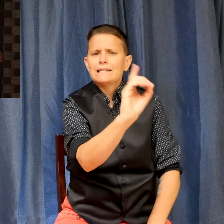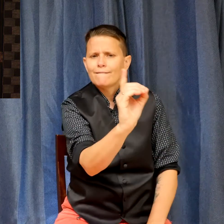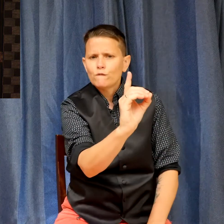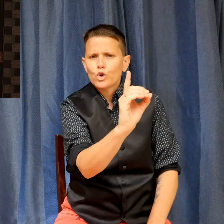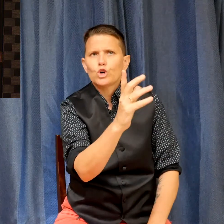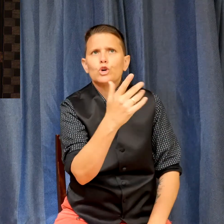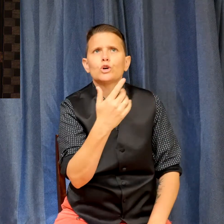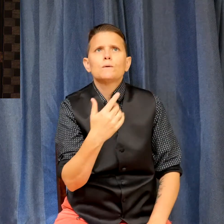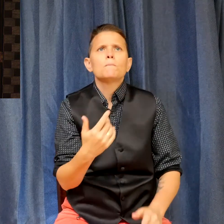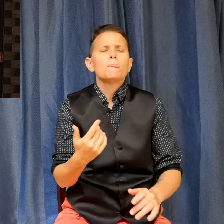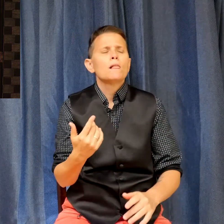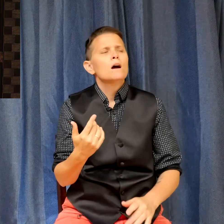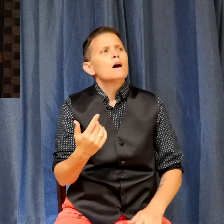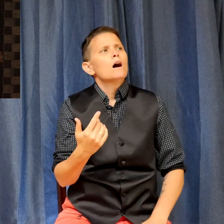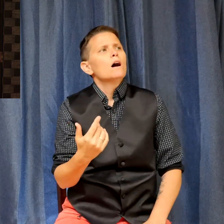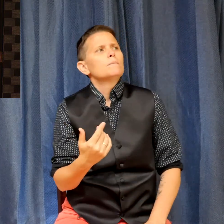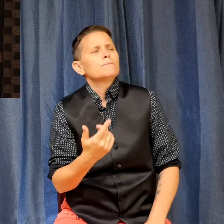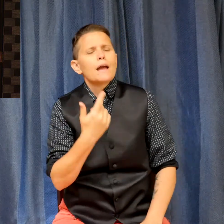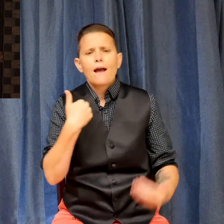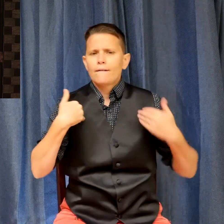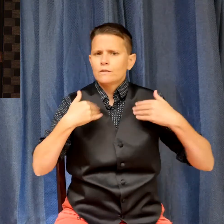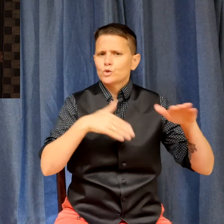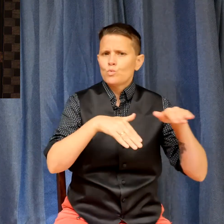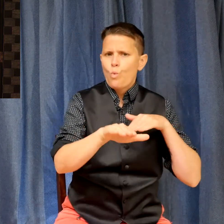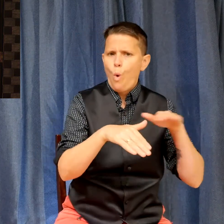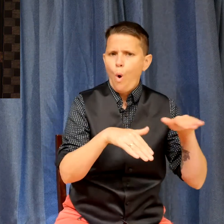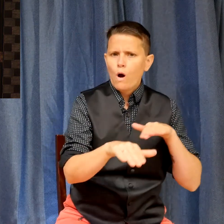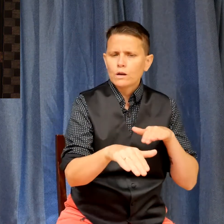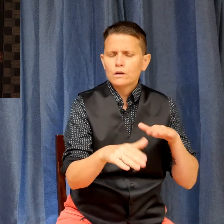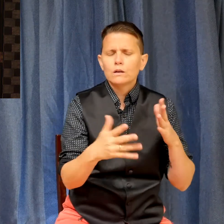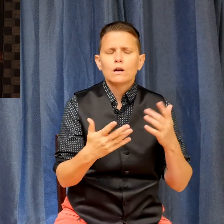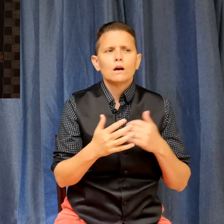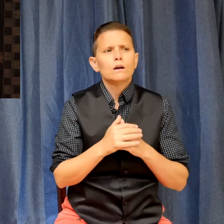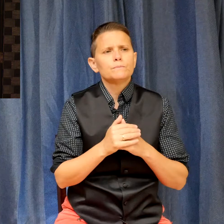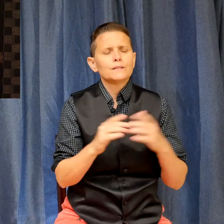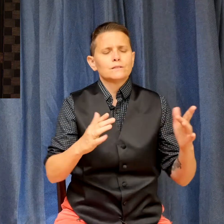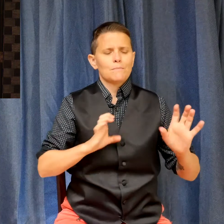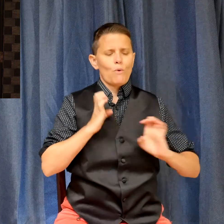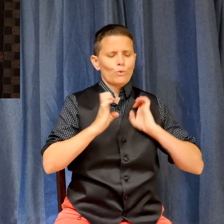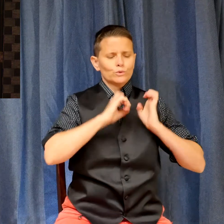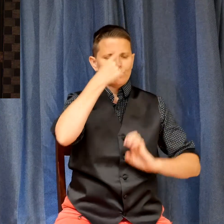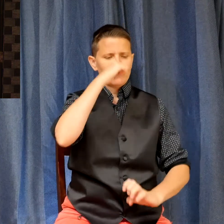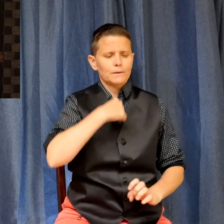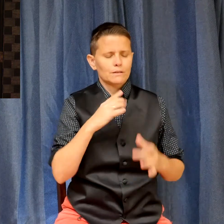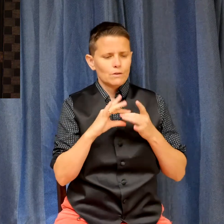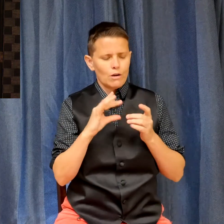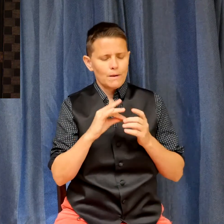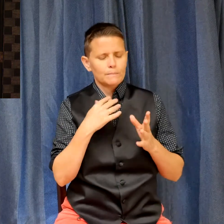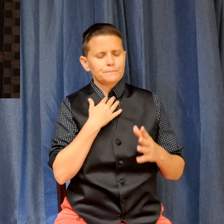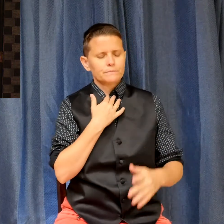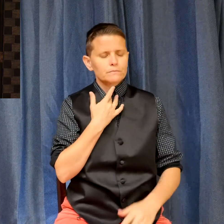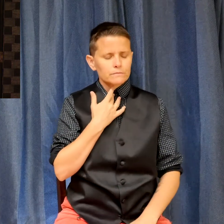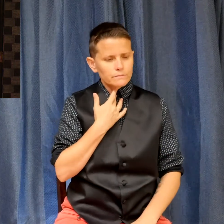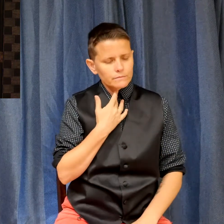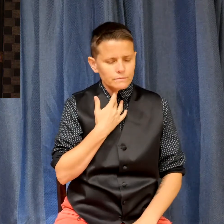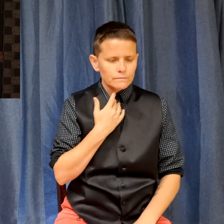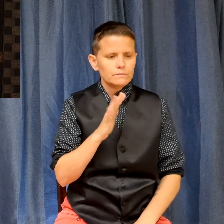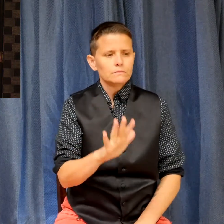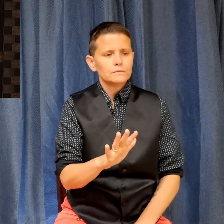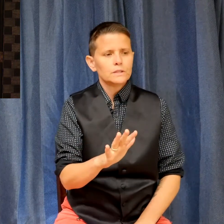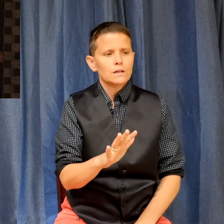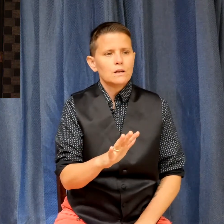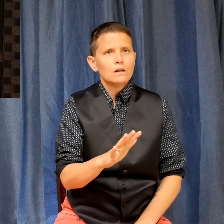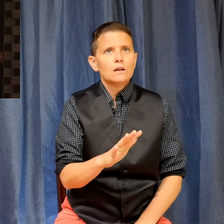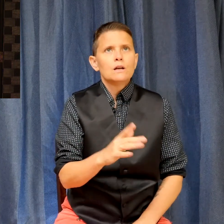This one's going to be emotional for me, but they start with, I think it's